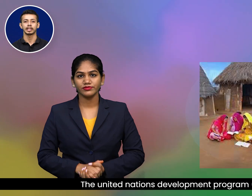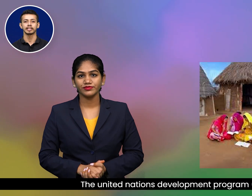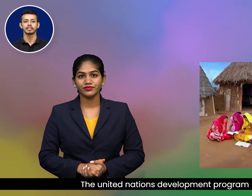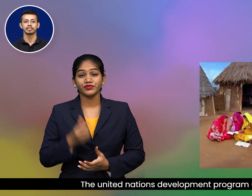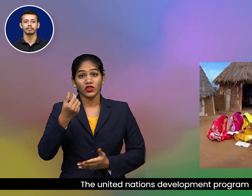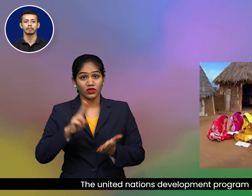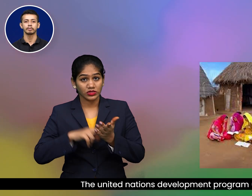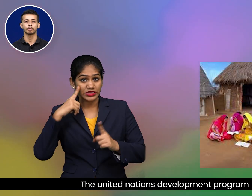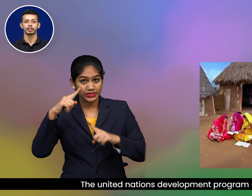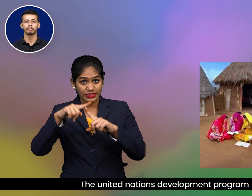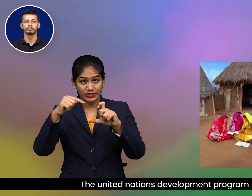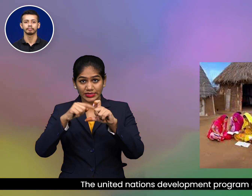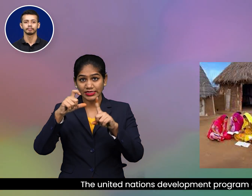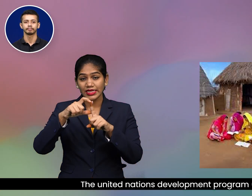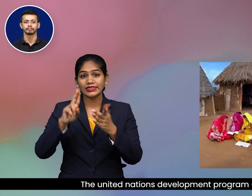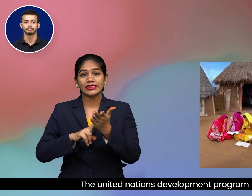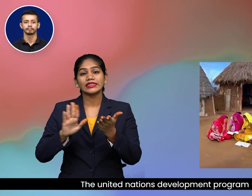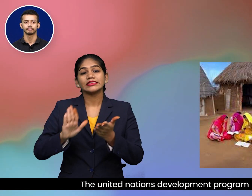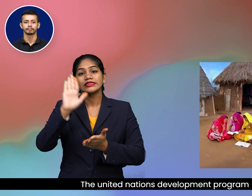The United Nations Development Program,